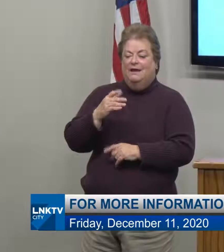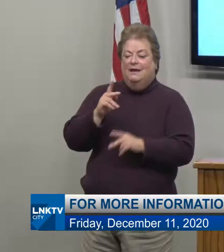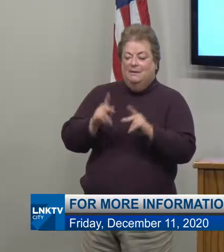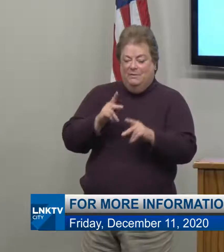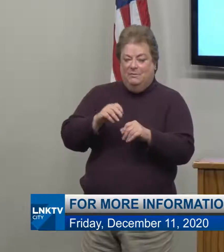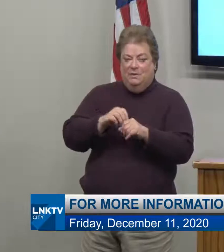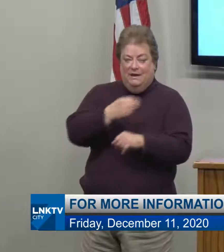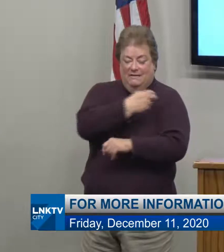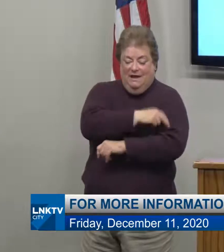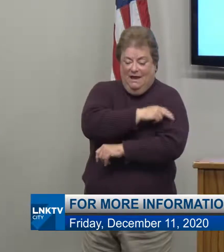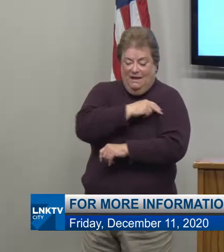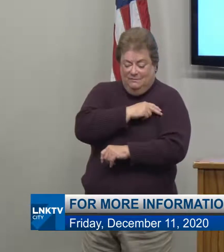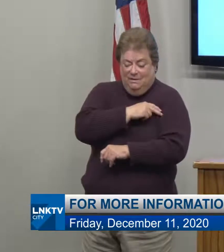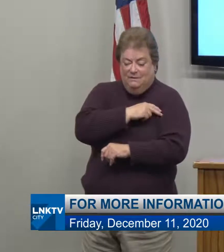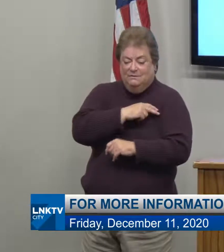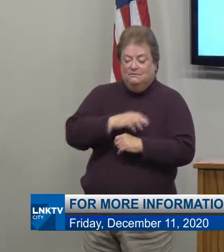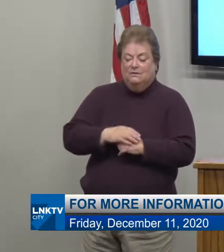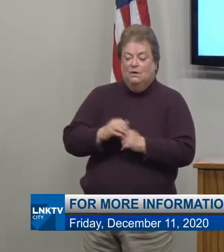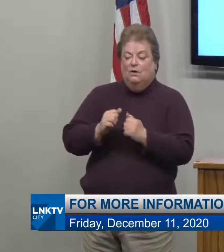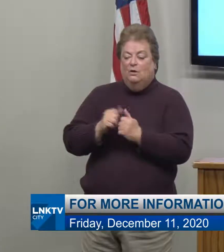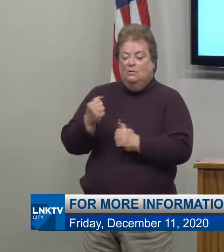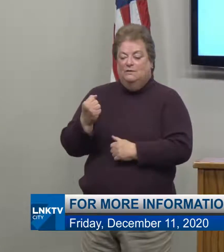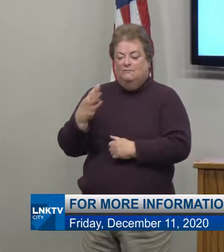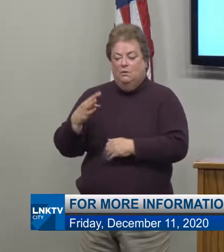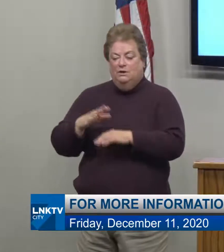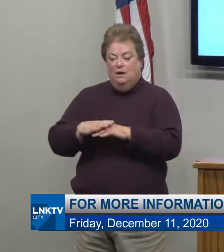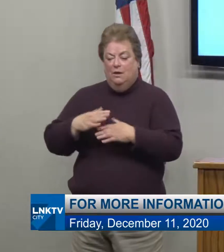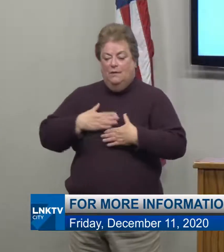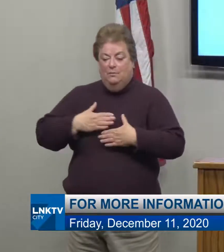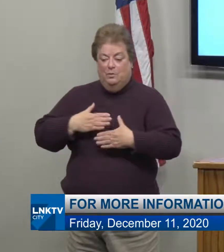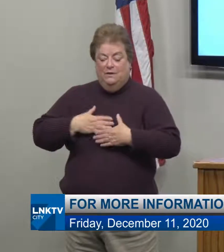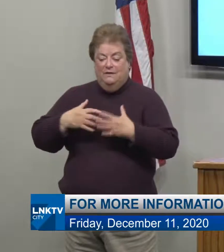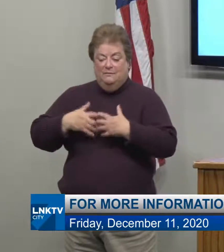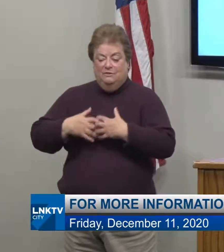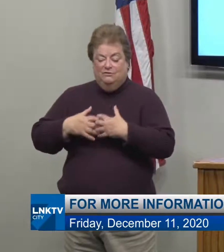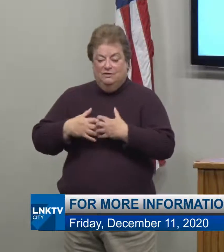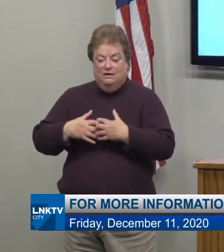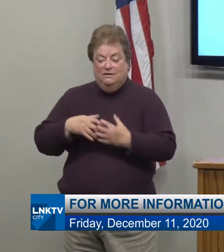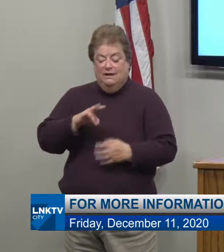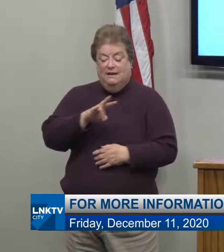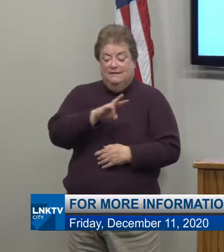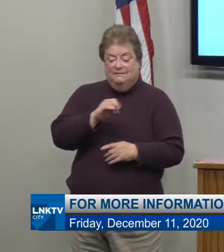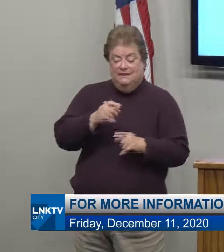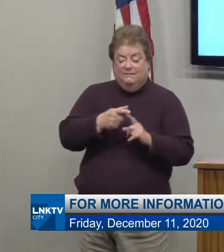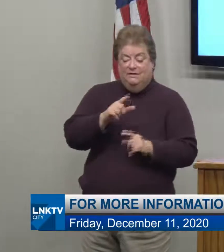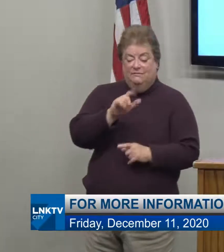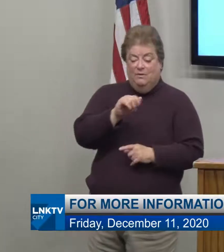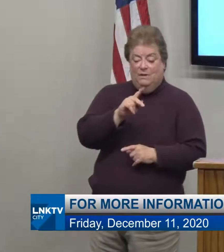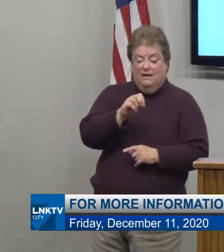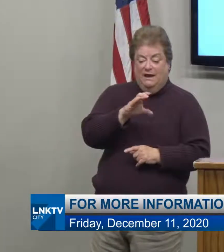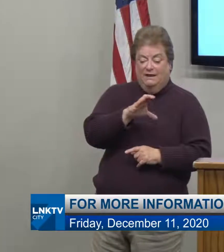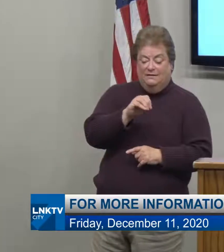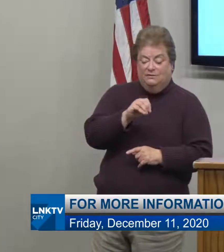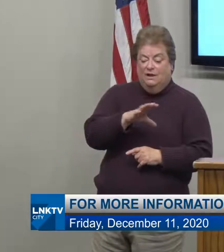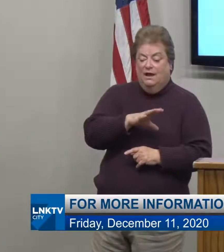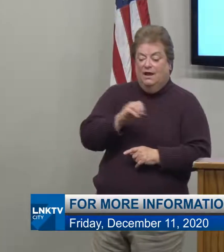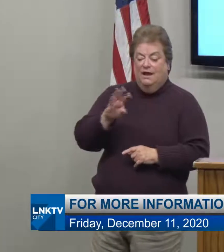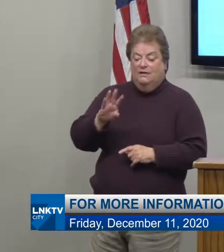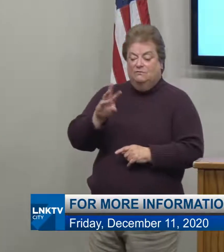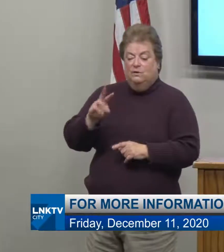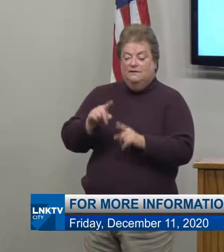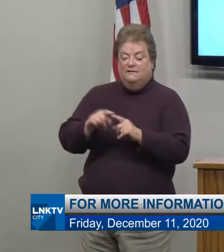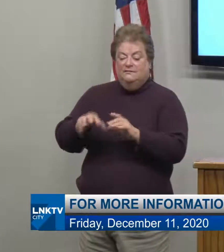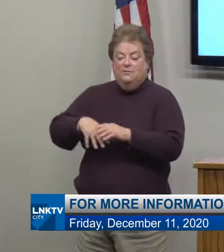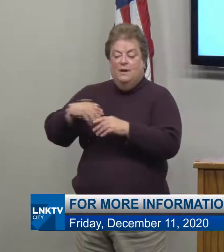hospitalized in Lancaster County, with 14 on ventilators. 70 are Lancaster County residents, and 46 are from